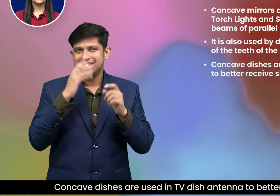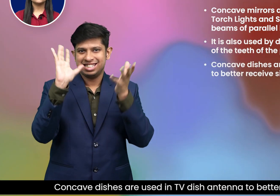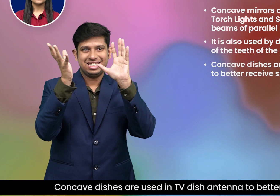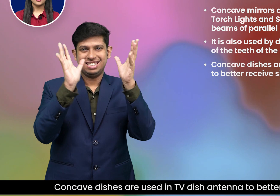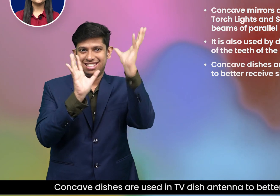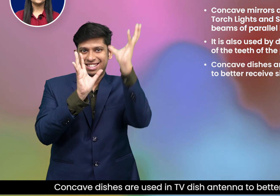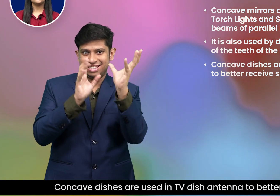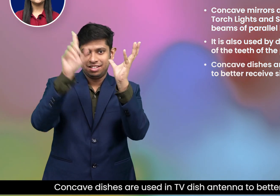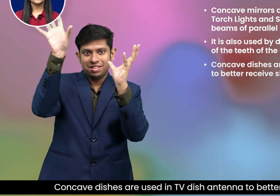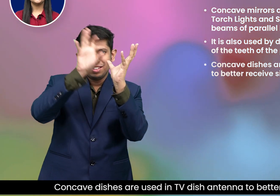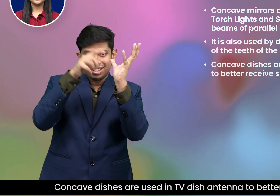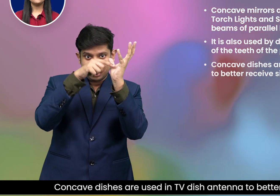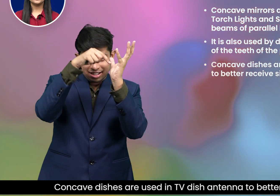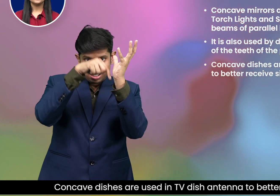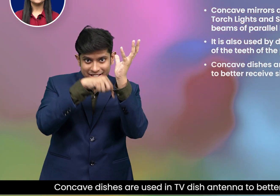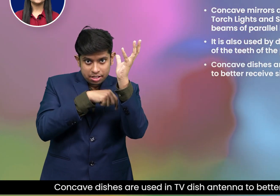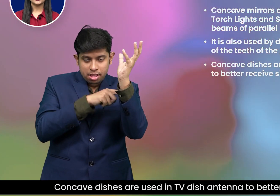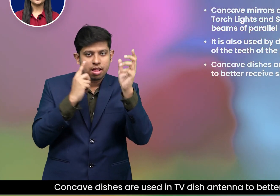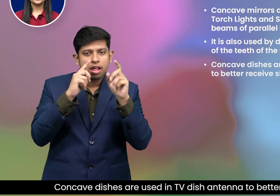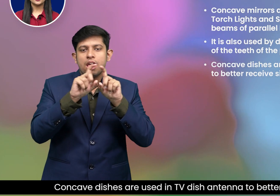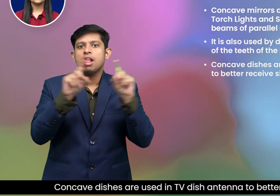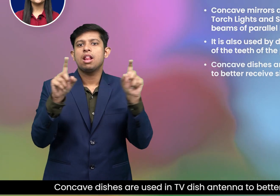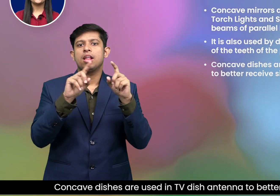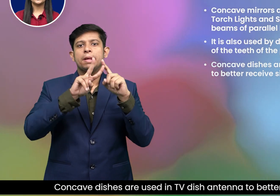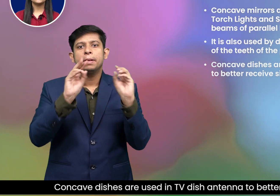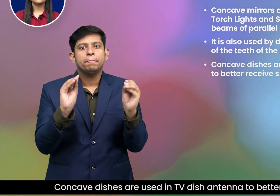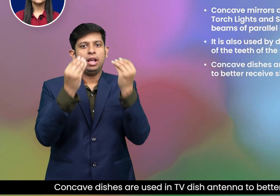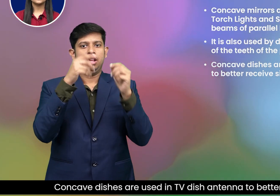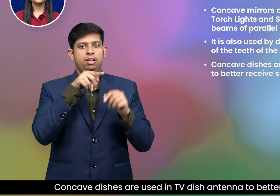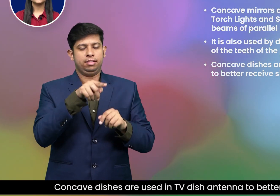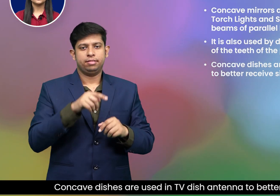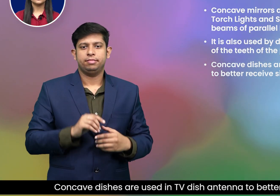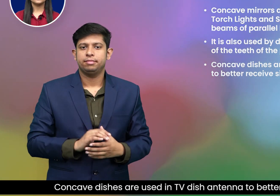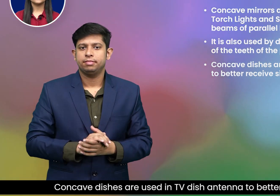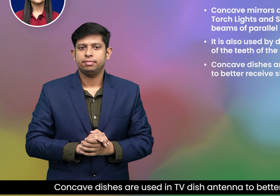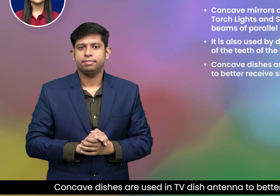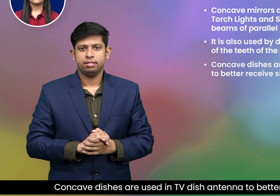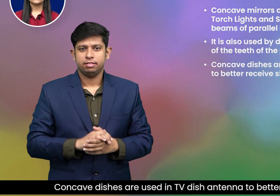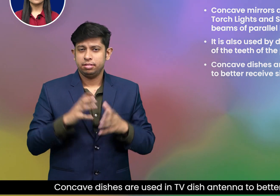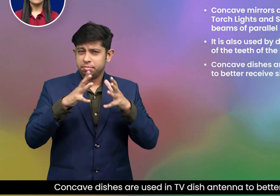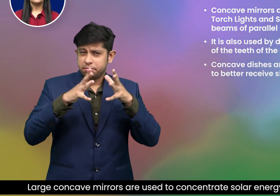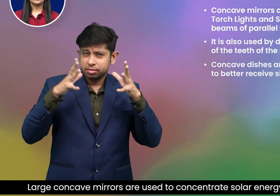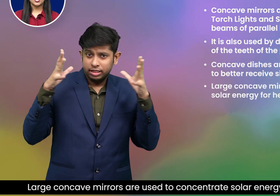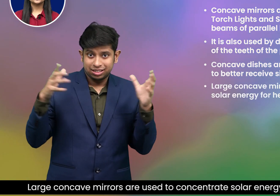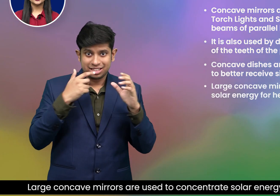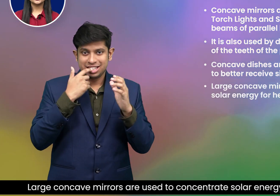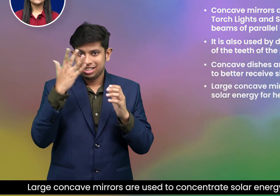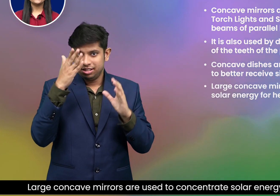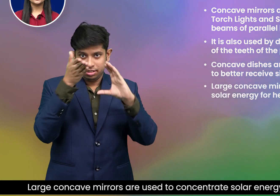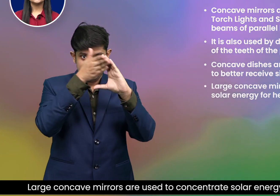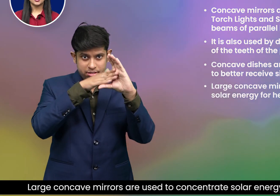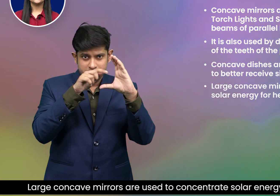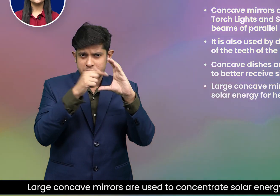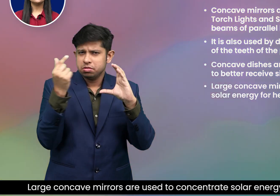Concave dishes are used in TV dish antennas to better receive signals. Large